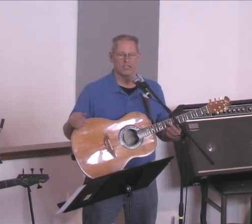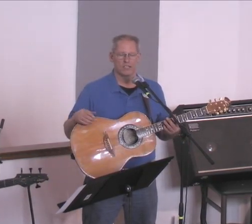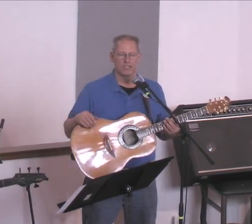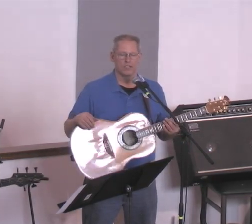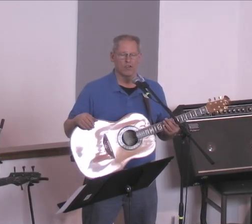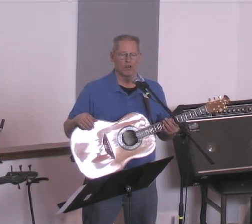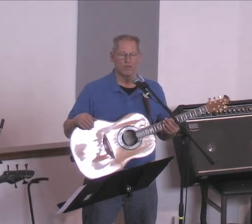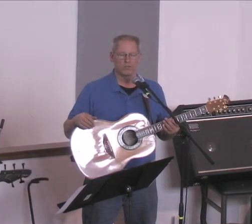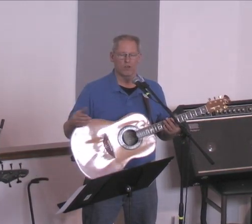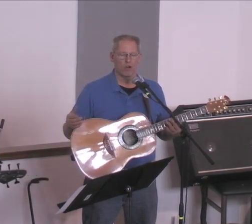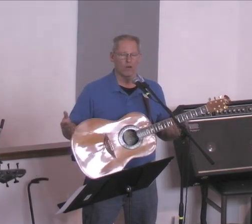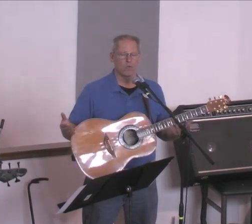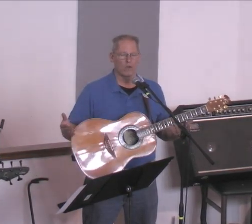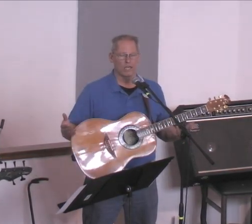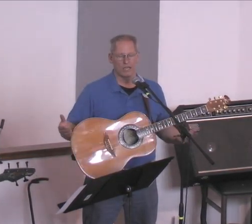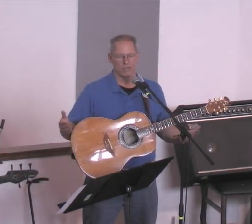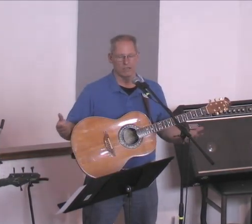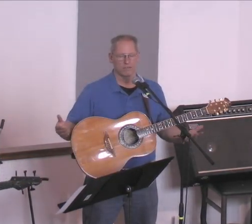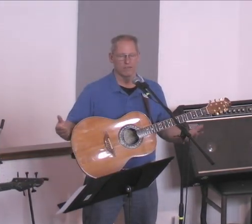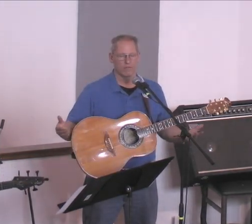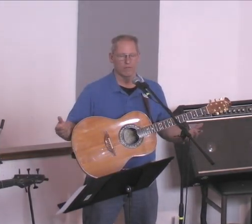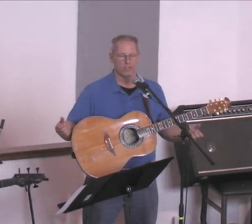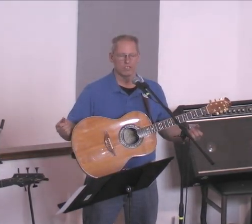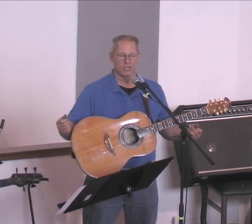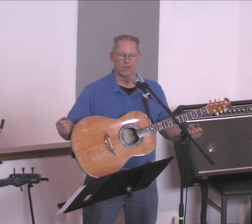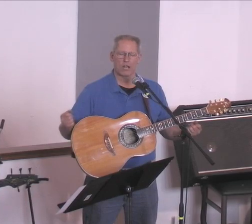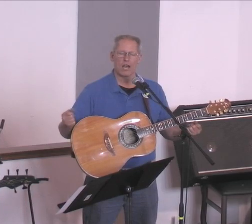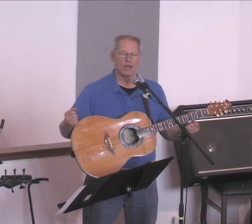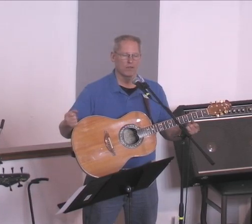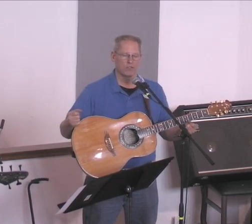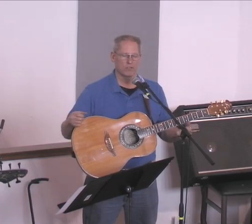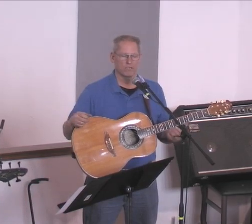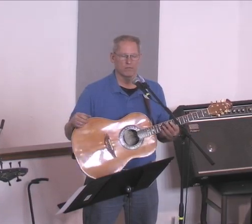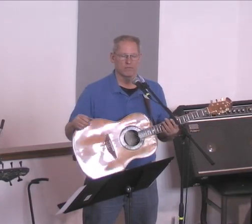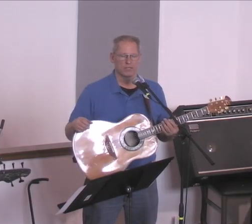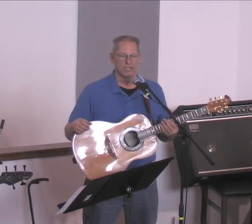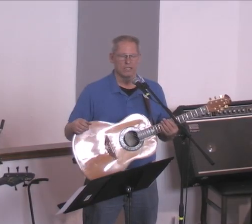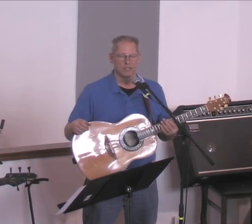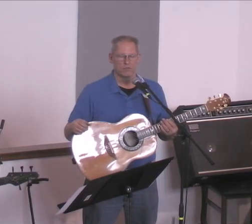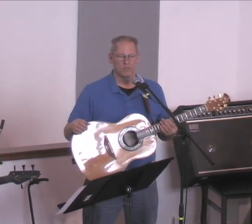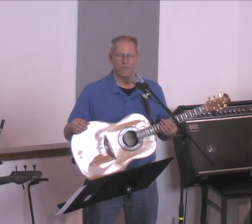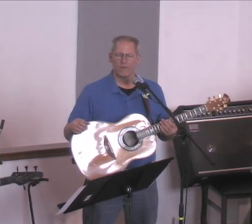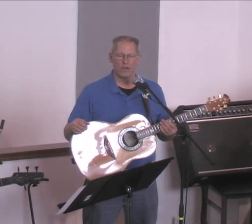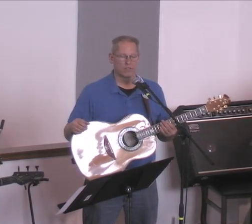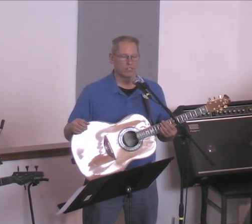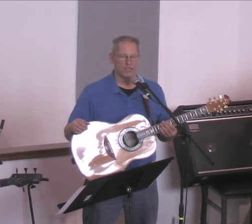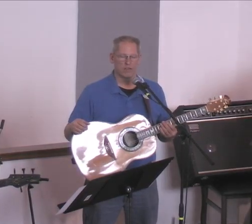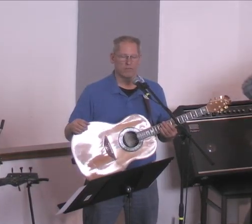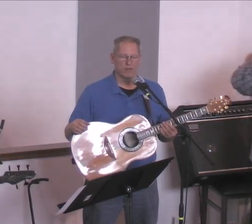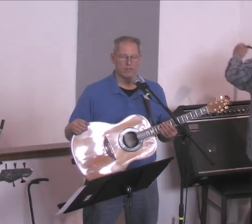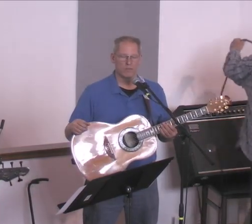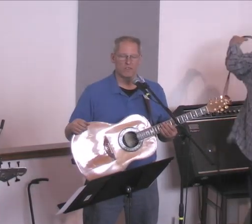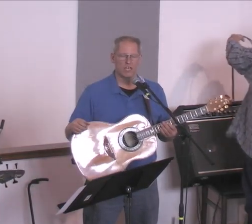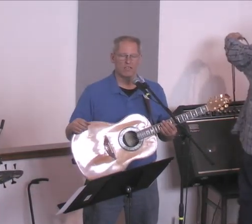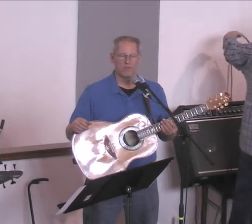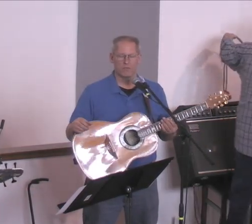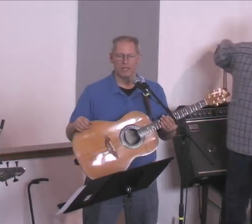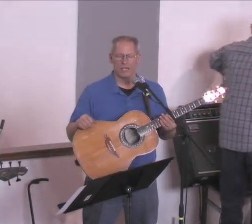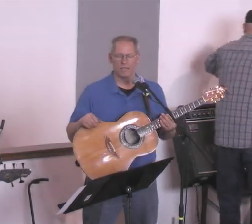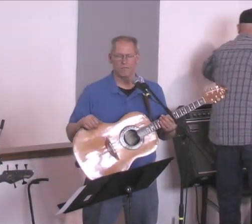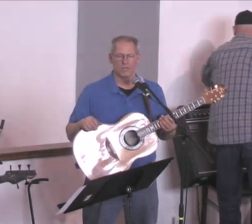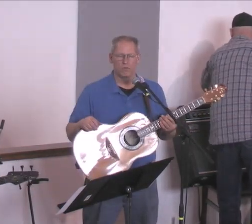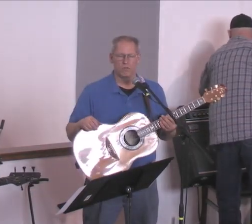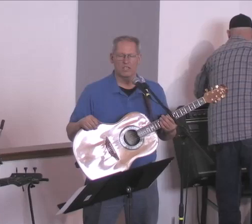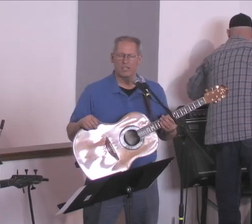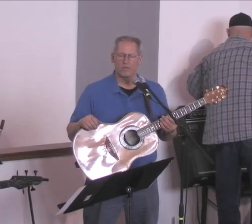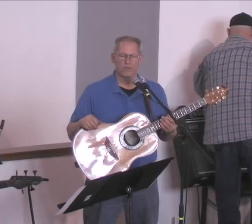outstretched. Your arms are all waiting for us to climb into them with the Father's love. We thank you for